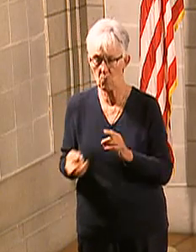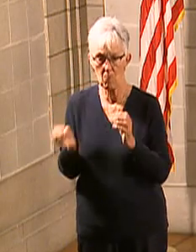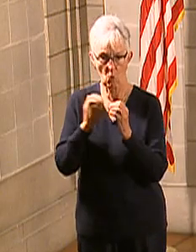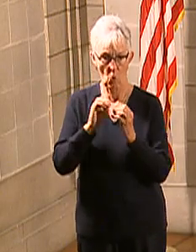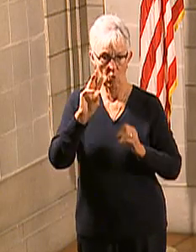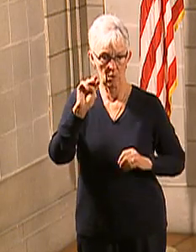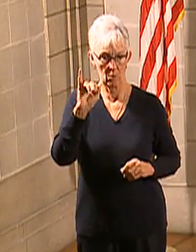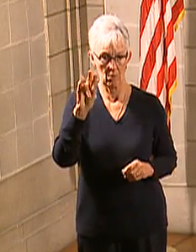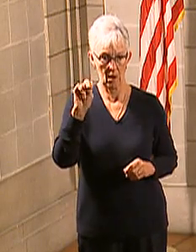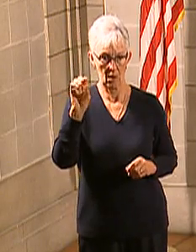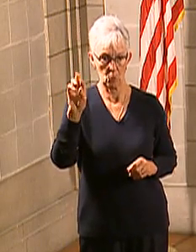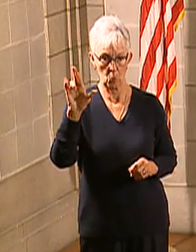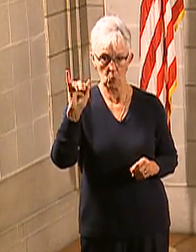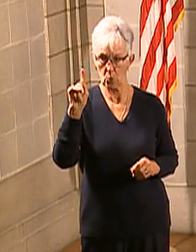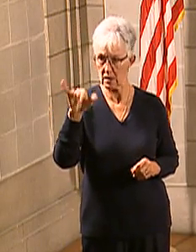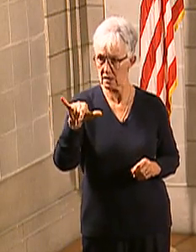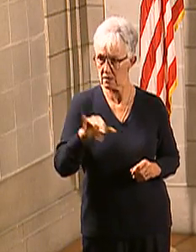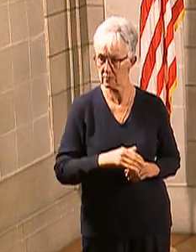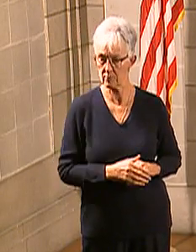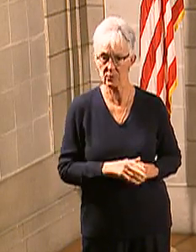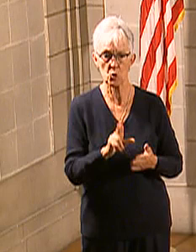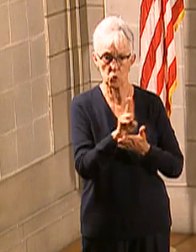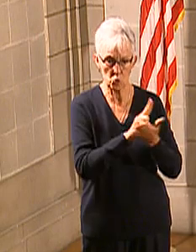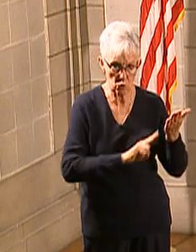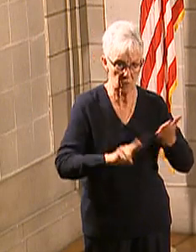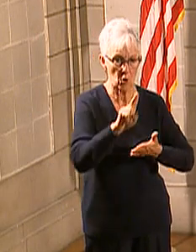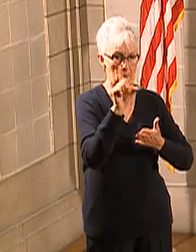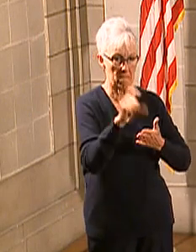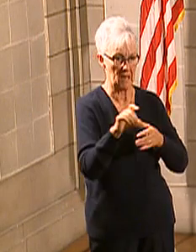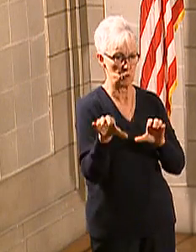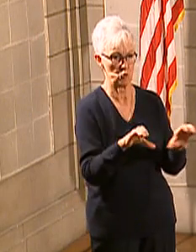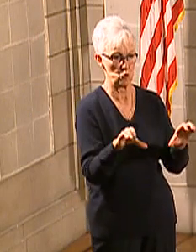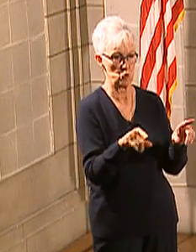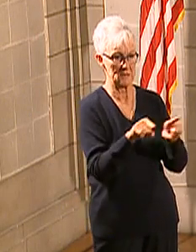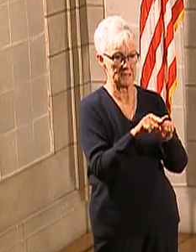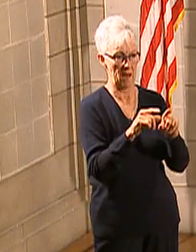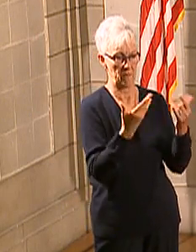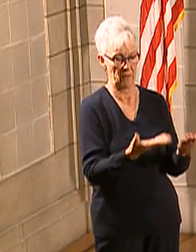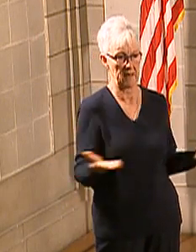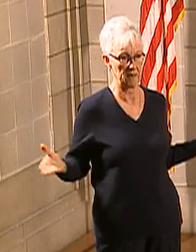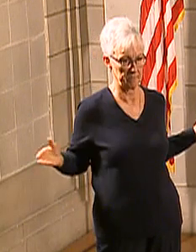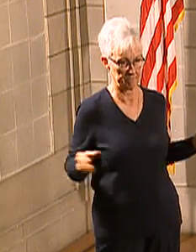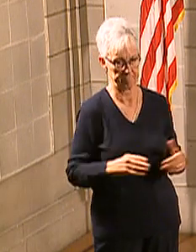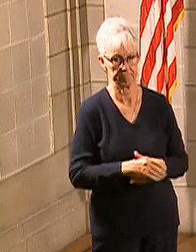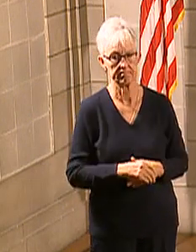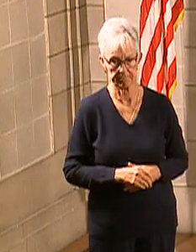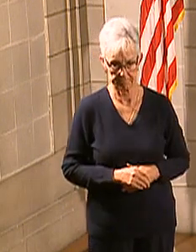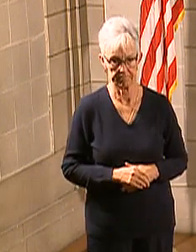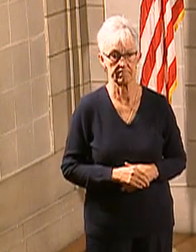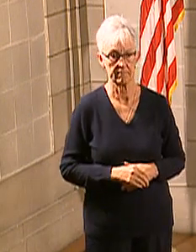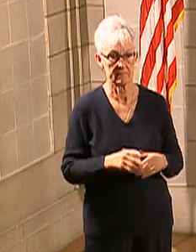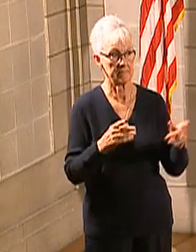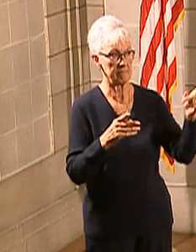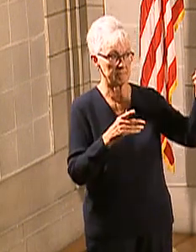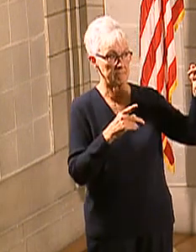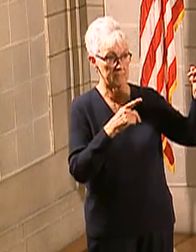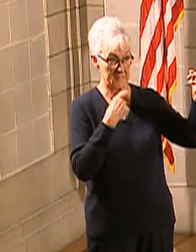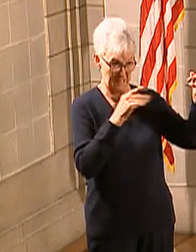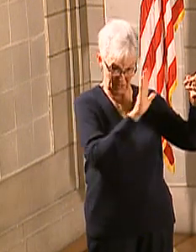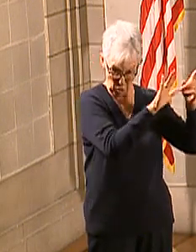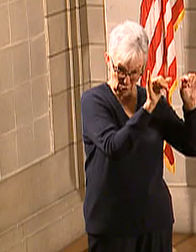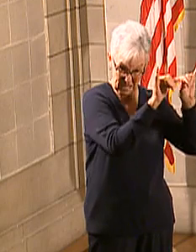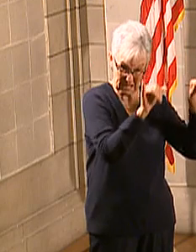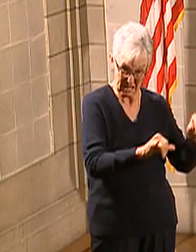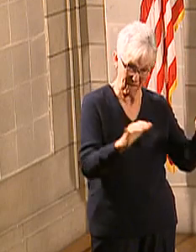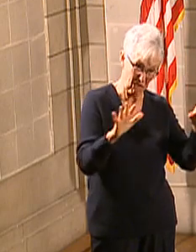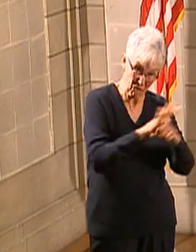successful. The university needs to do the same thing, but to jump to the whole system's systematically racist, I